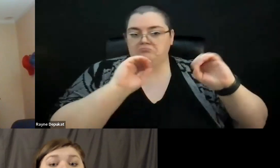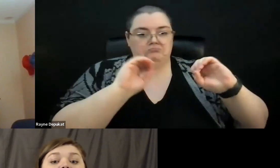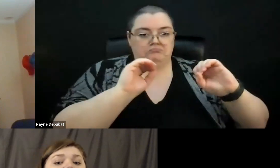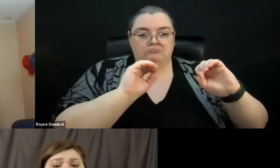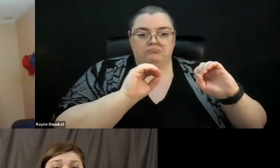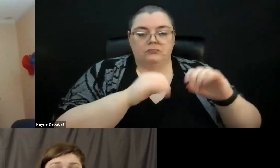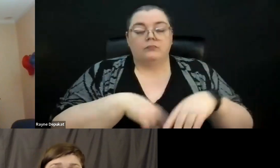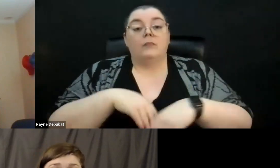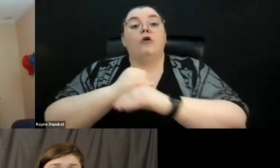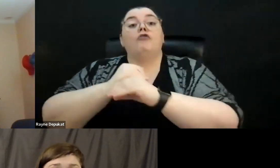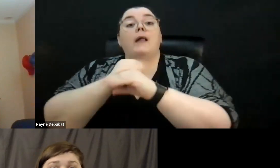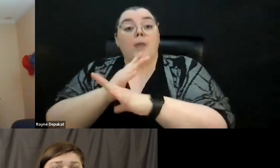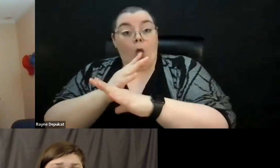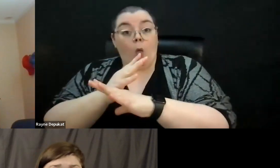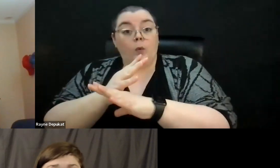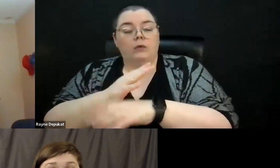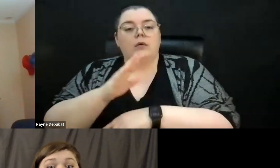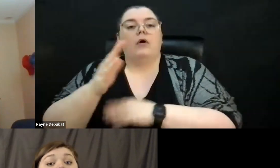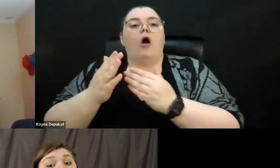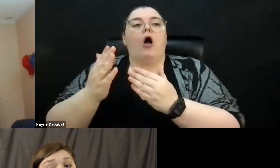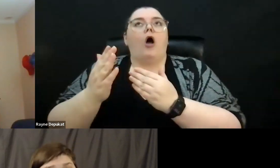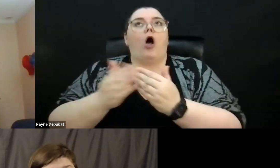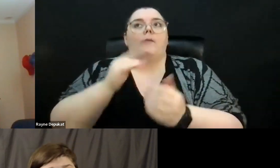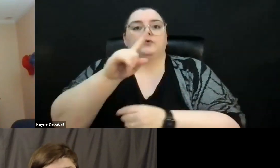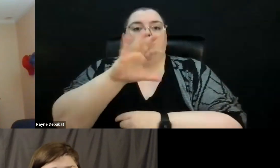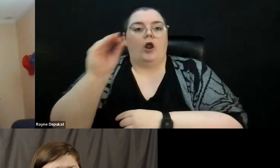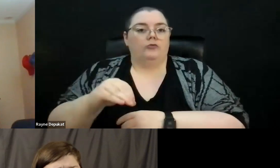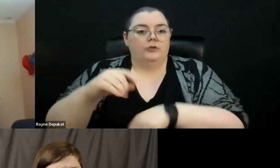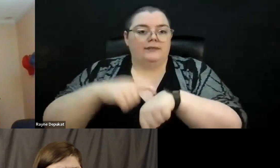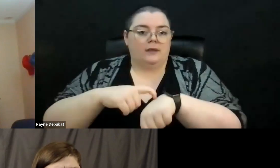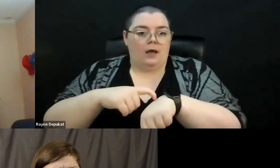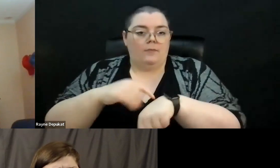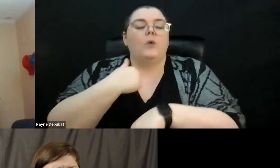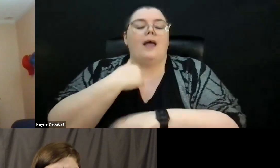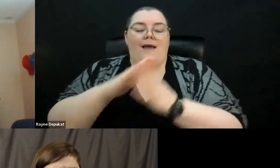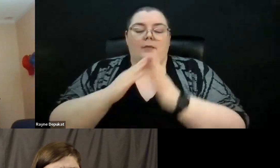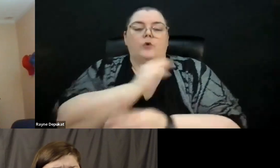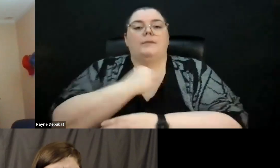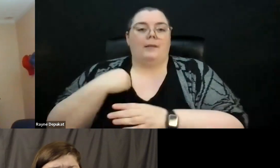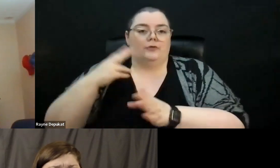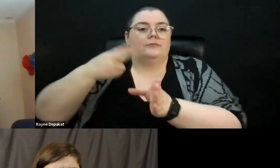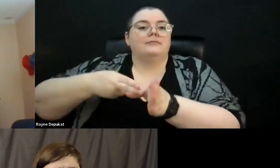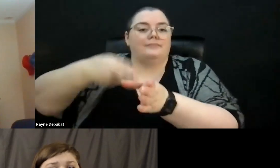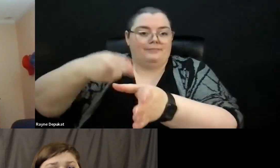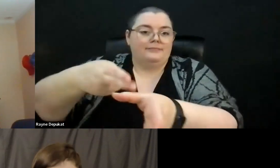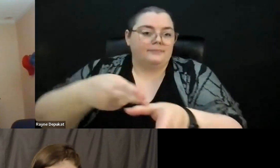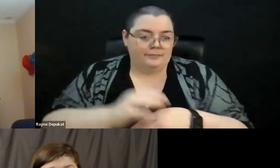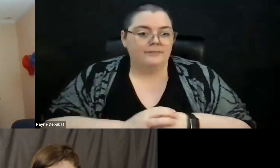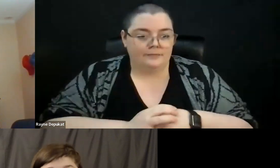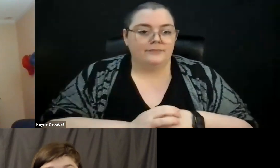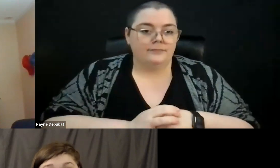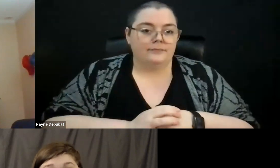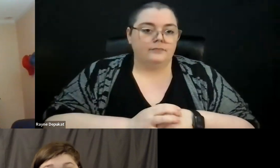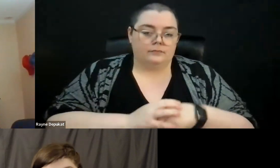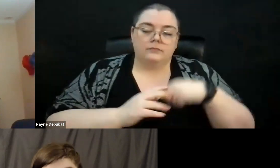not even one, all along. Remotely, almost 100% of the time, we do